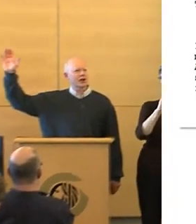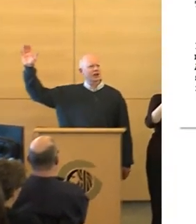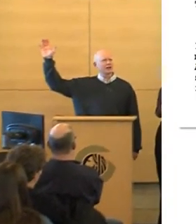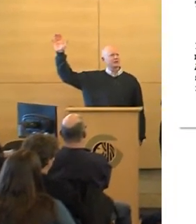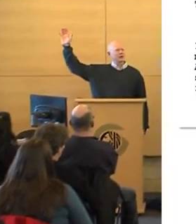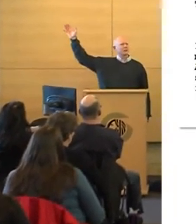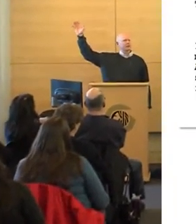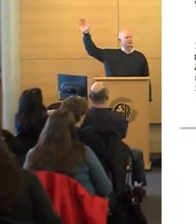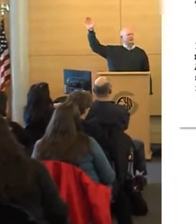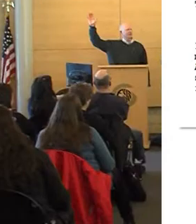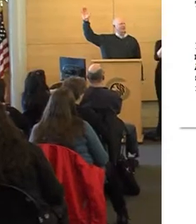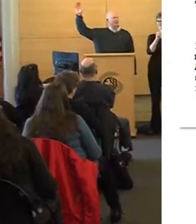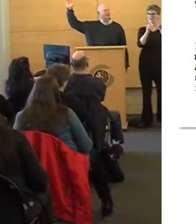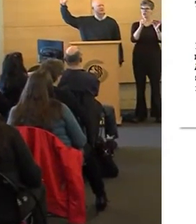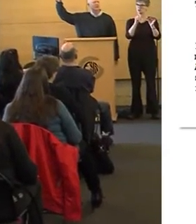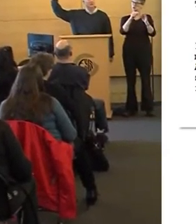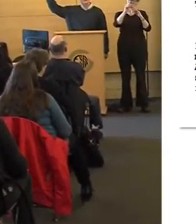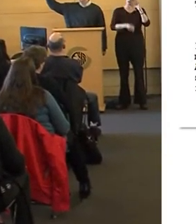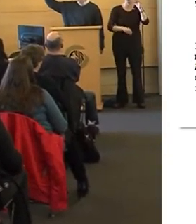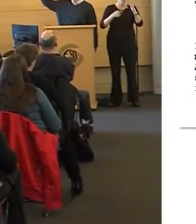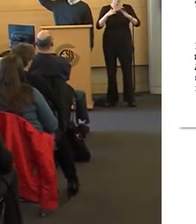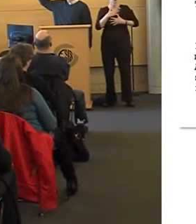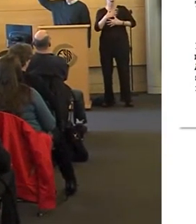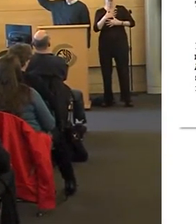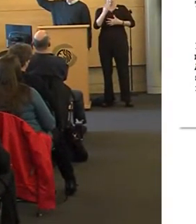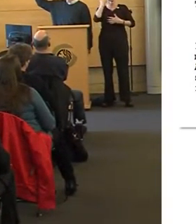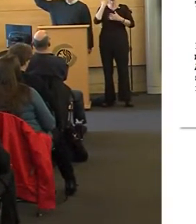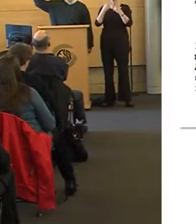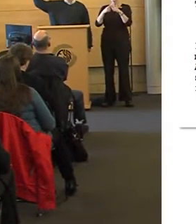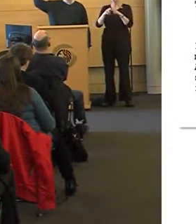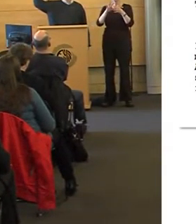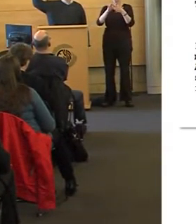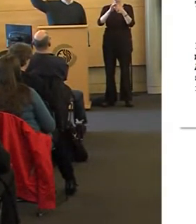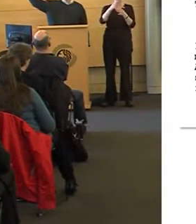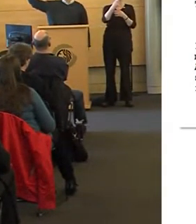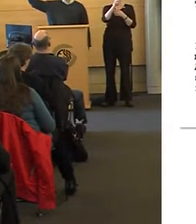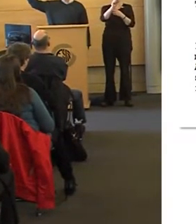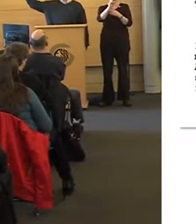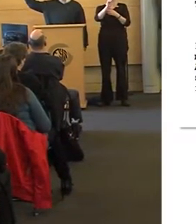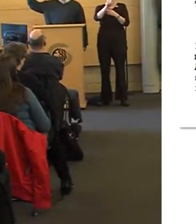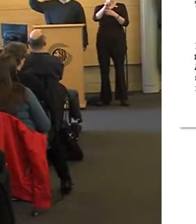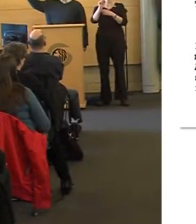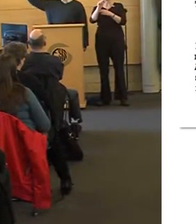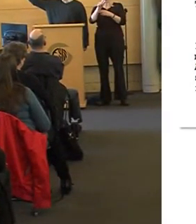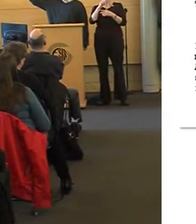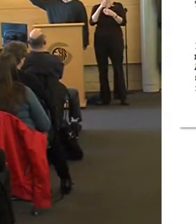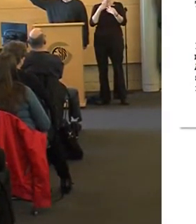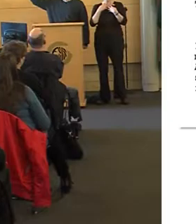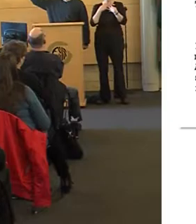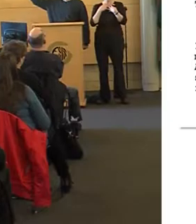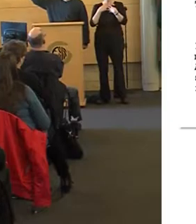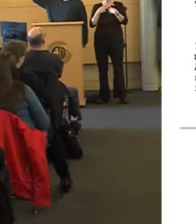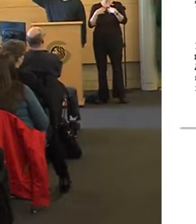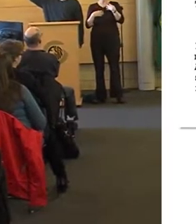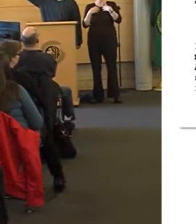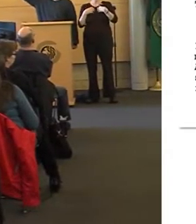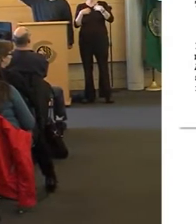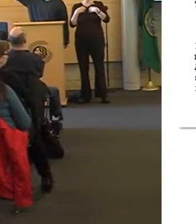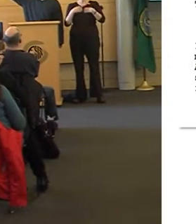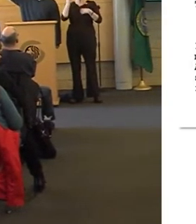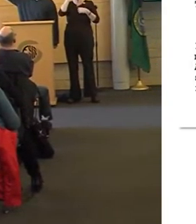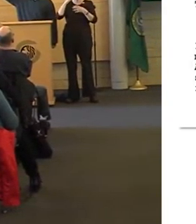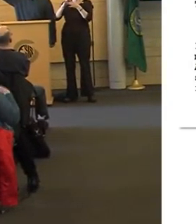How many of you, I'm gonna venture into HTML and tags just a little bit, not enough